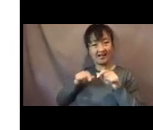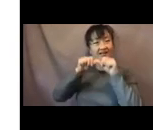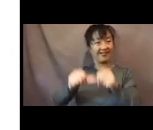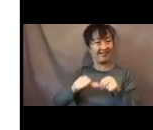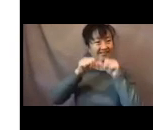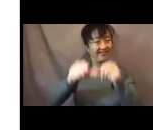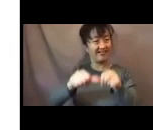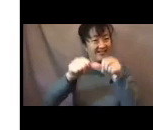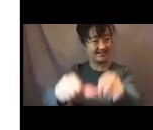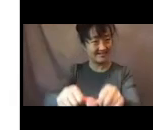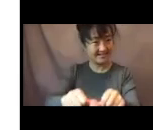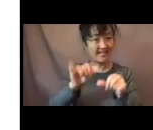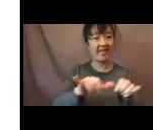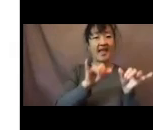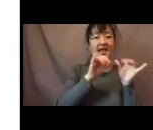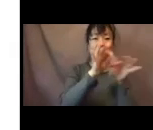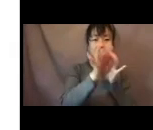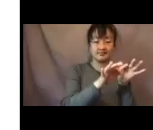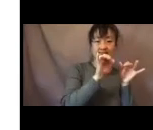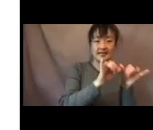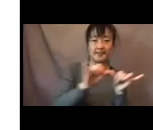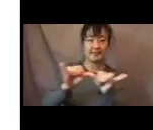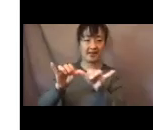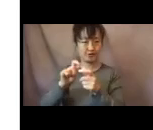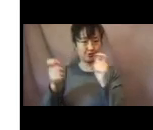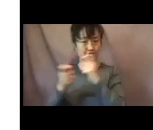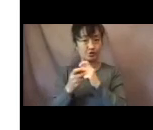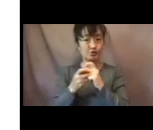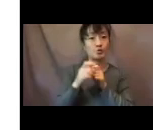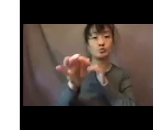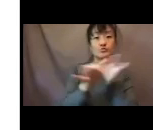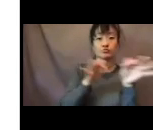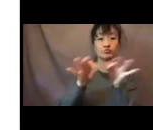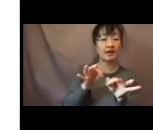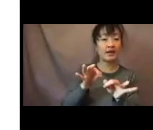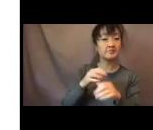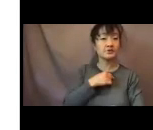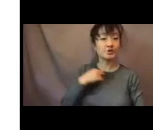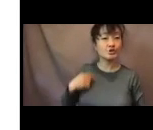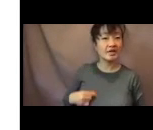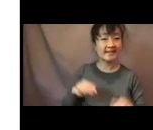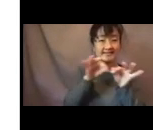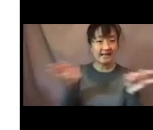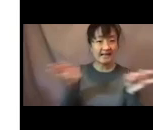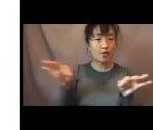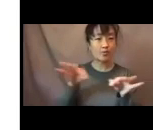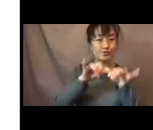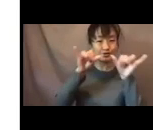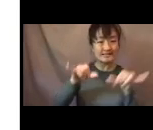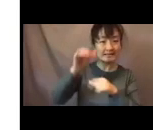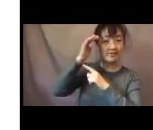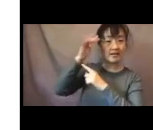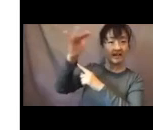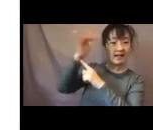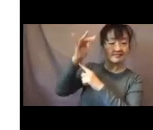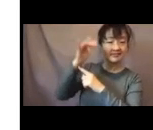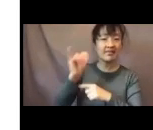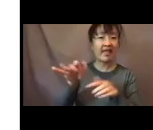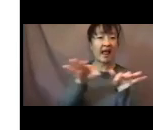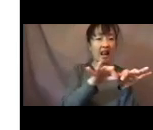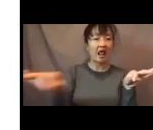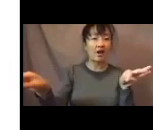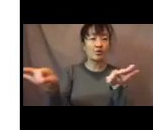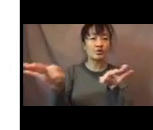thing that we'll see within Chinese language systems and philosophy and medicine is that the language itself draws on the